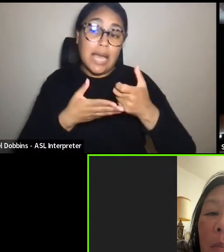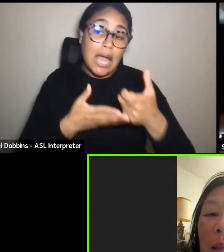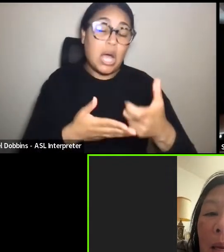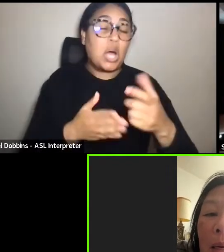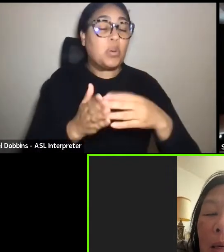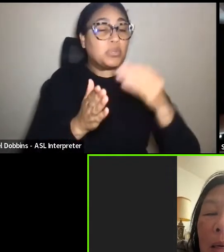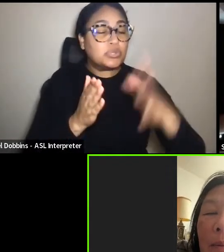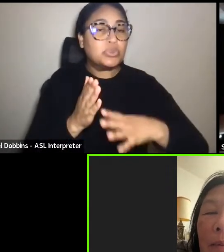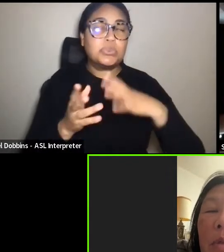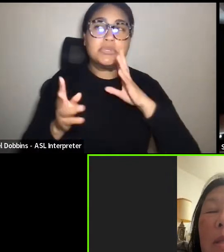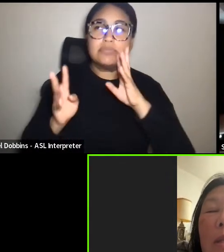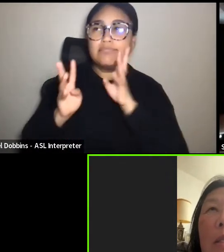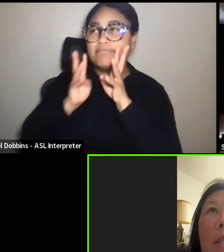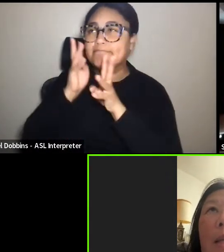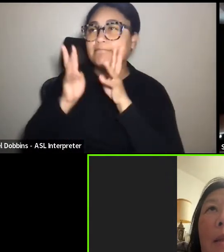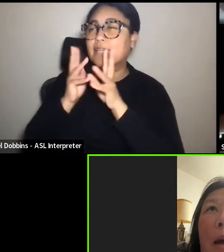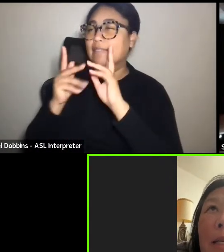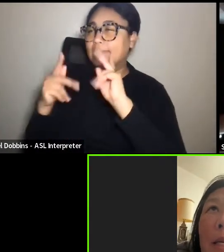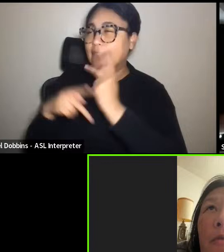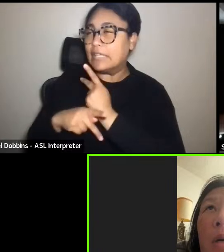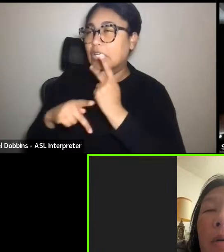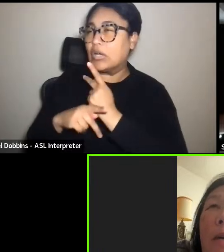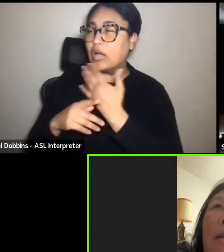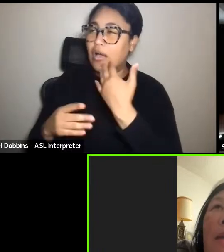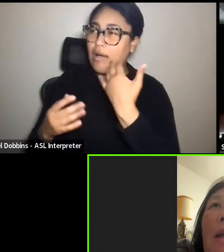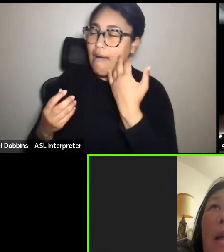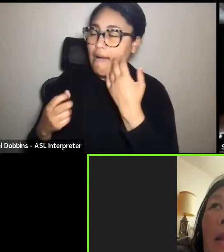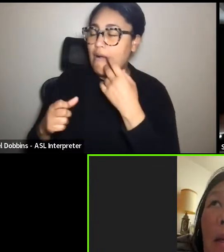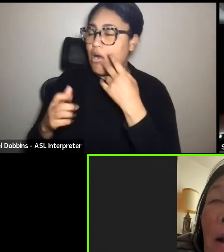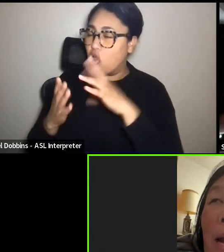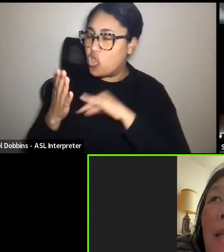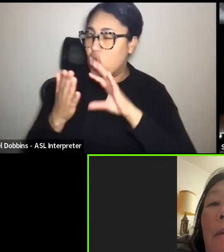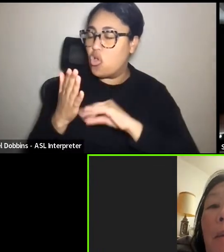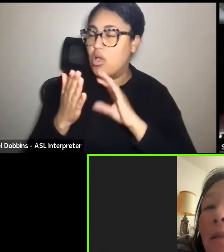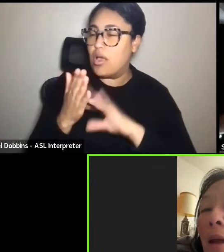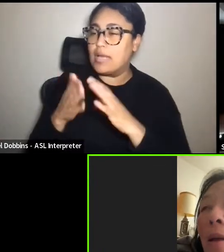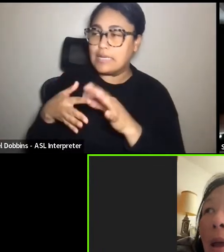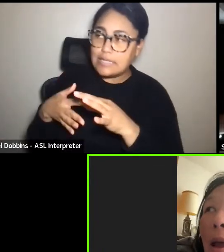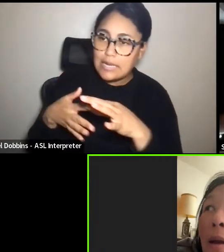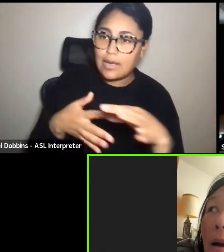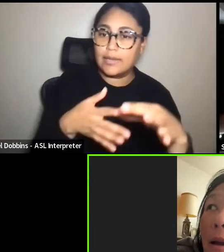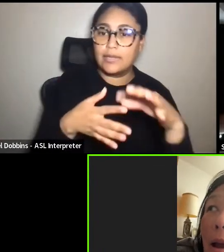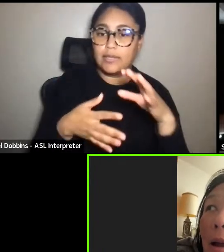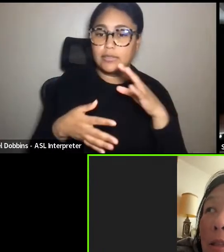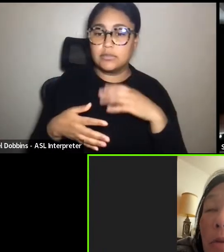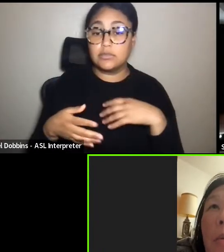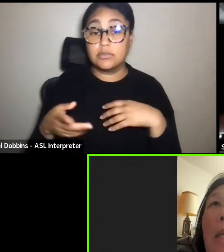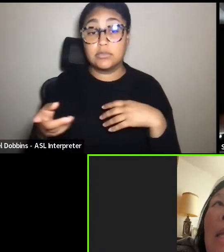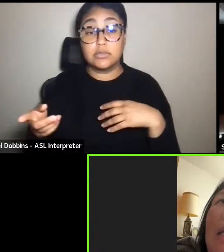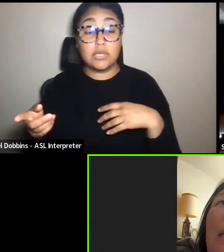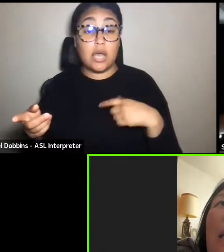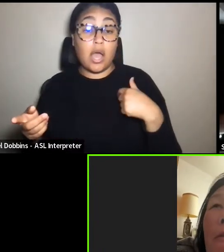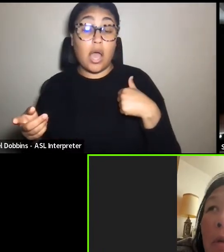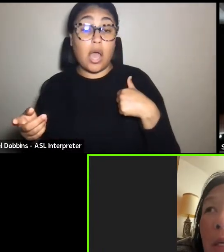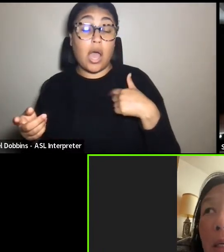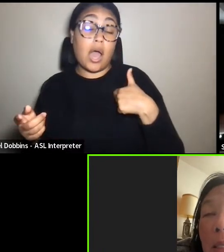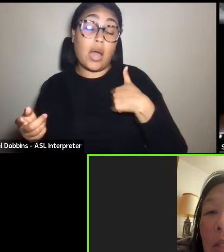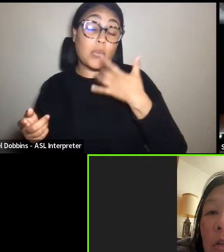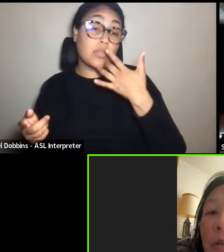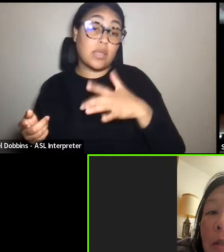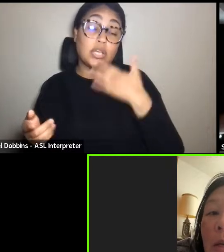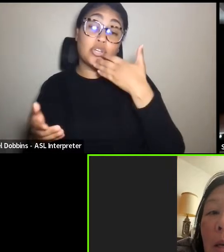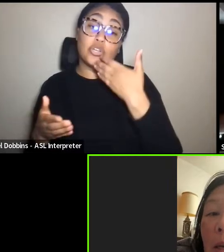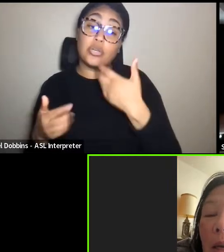to formulate to just get the idea of what critical thinking, like guiding them into that. And I actually was really lucky to have really